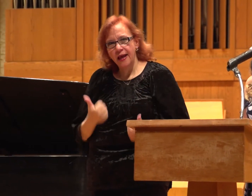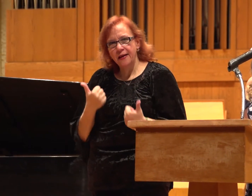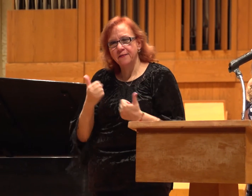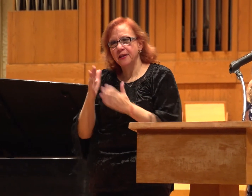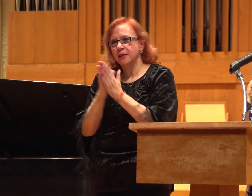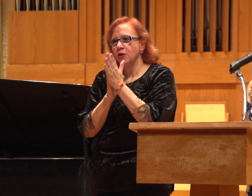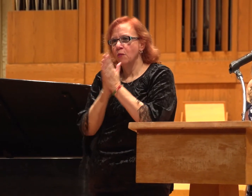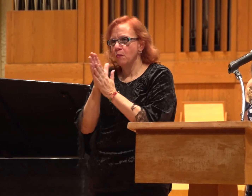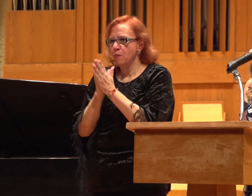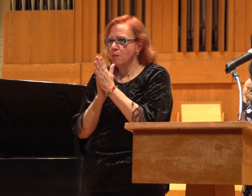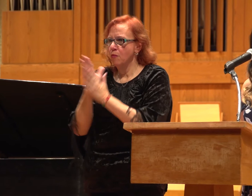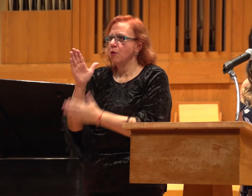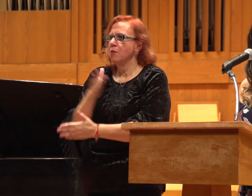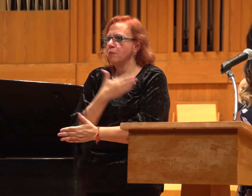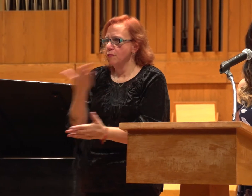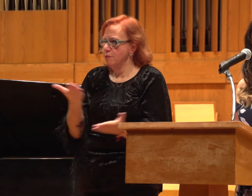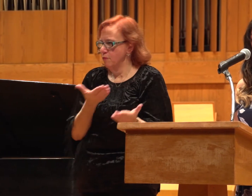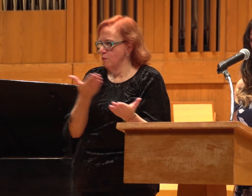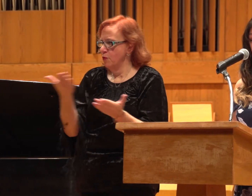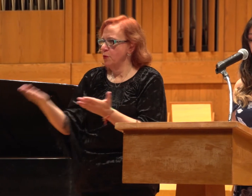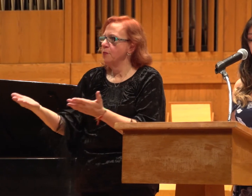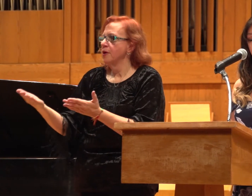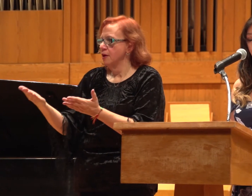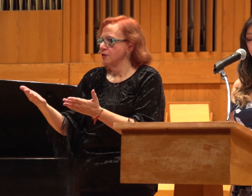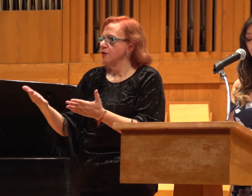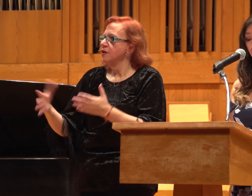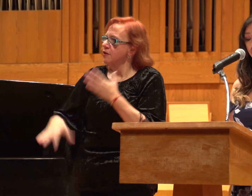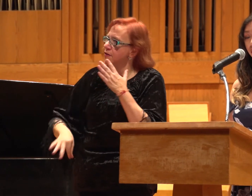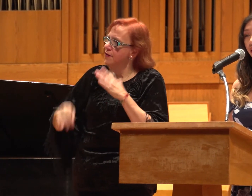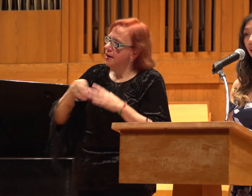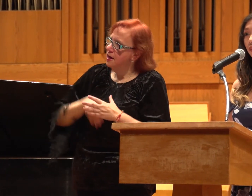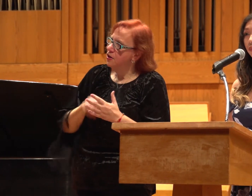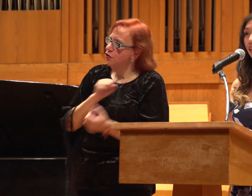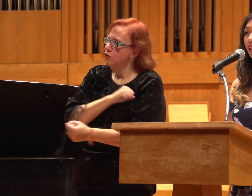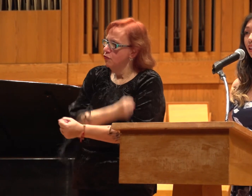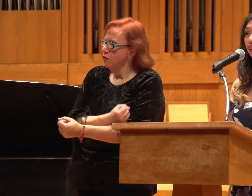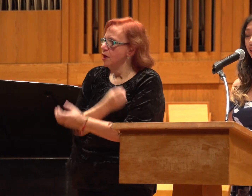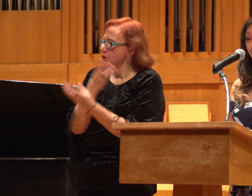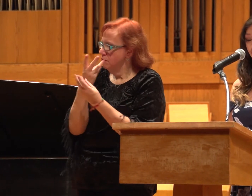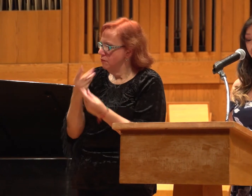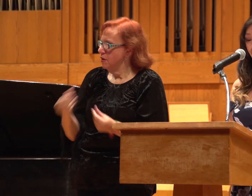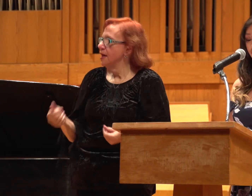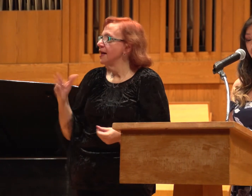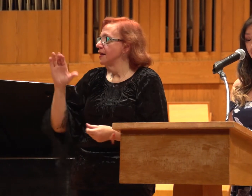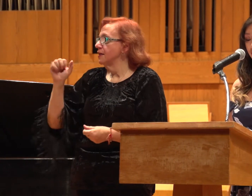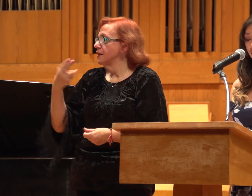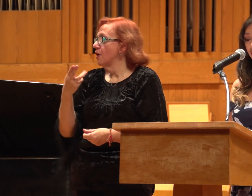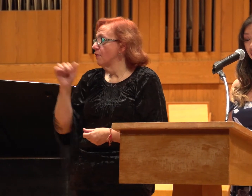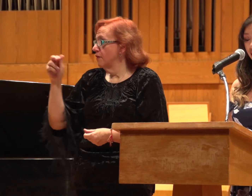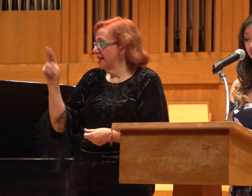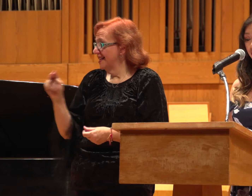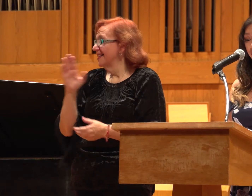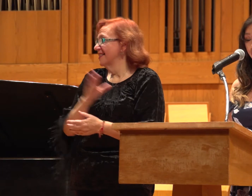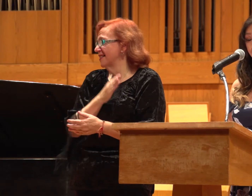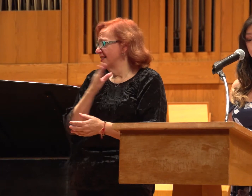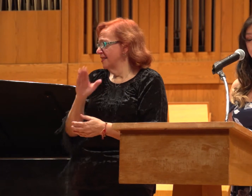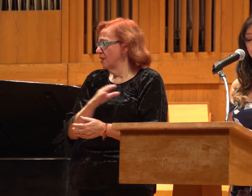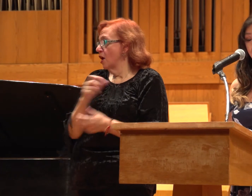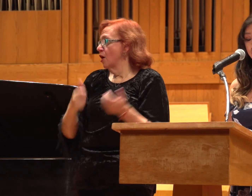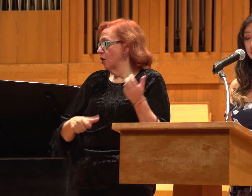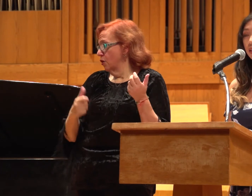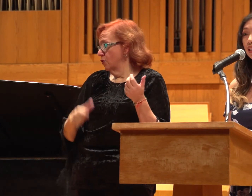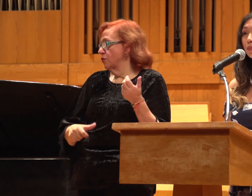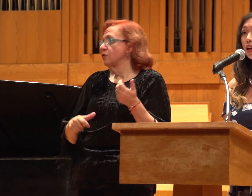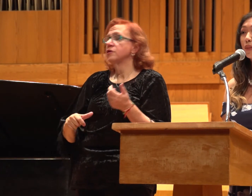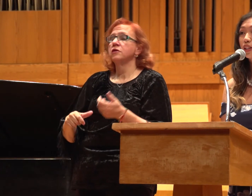the motivation that music provided to find inner strength and work through it all. Here's Sarah Franklin singing an acoustic